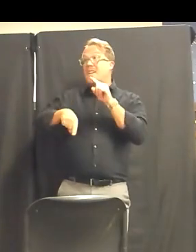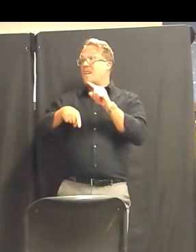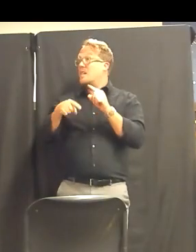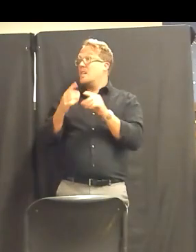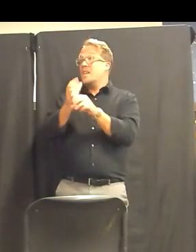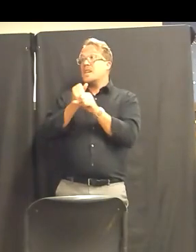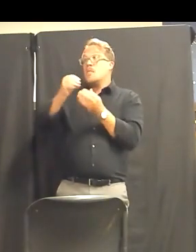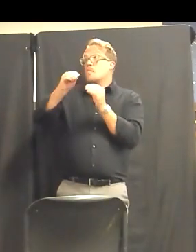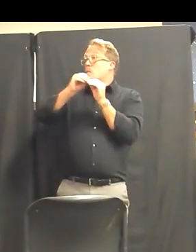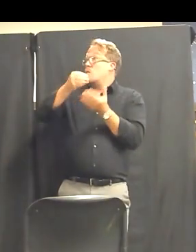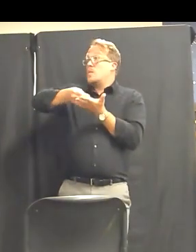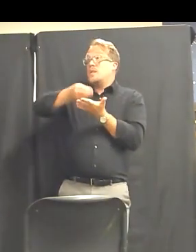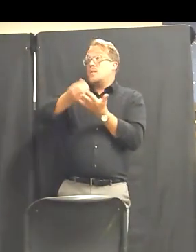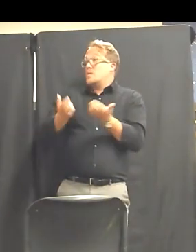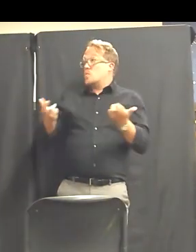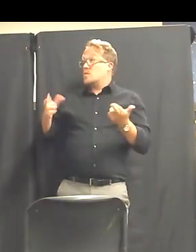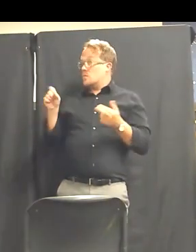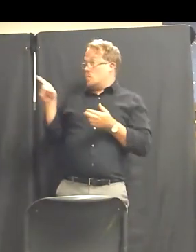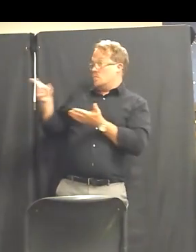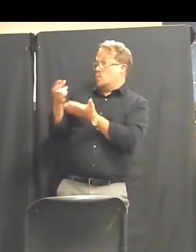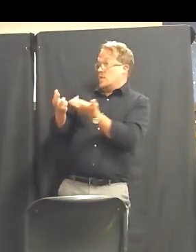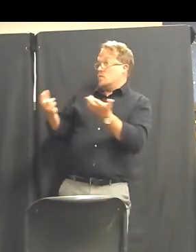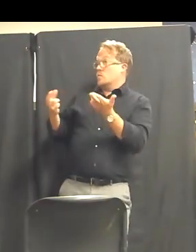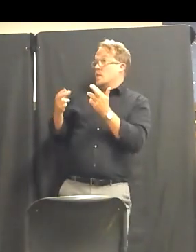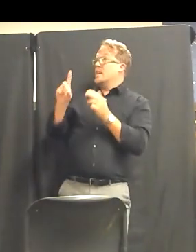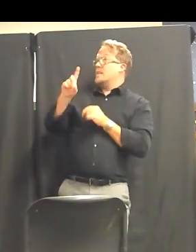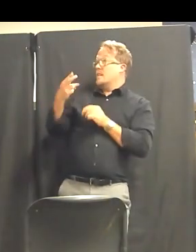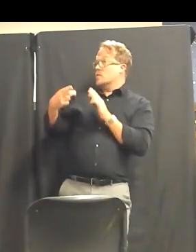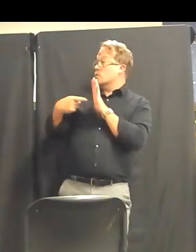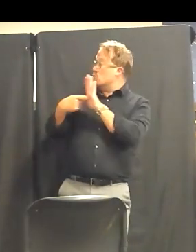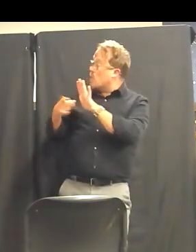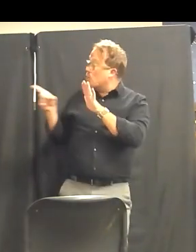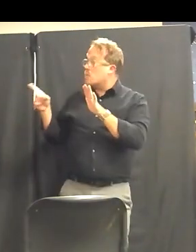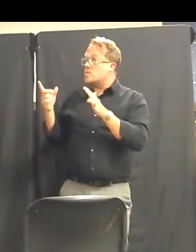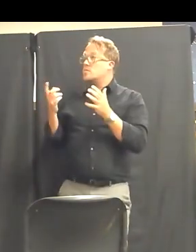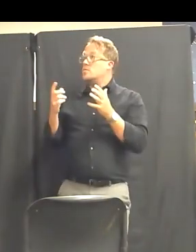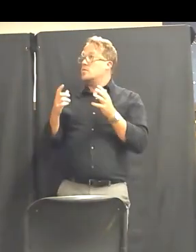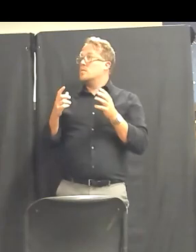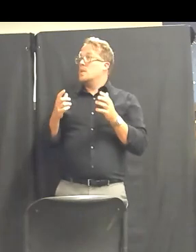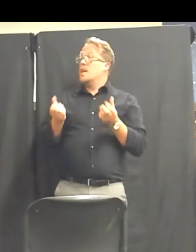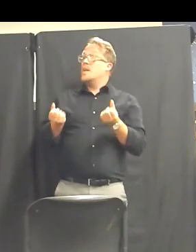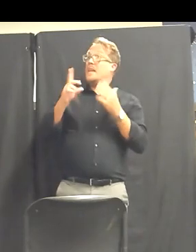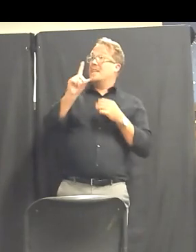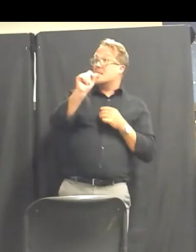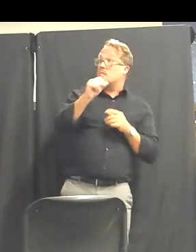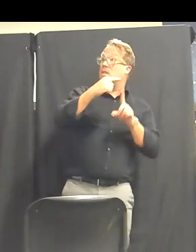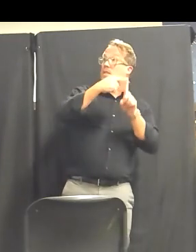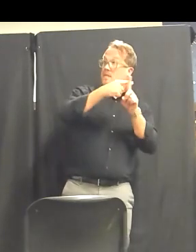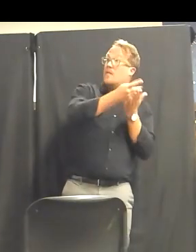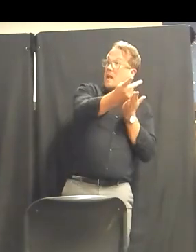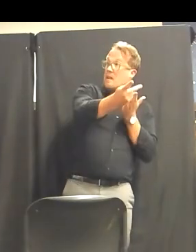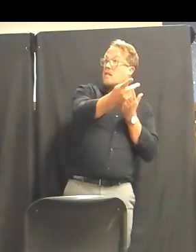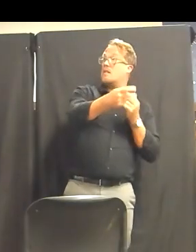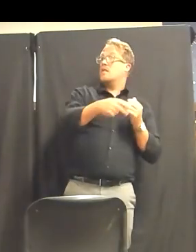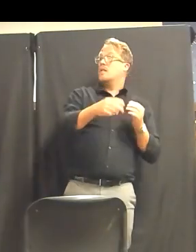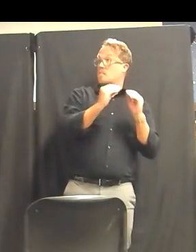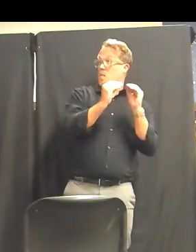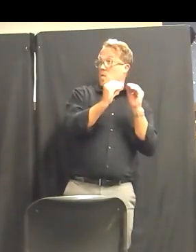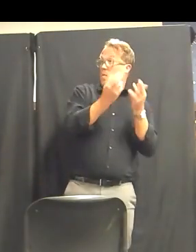crisis and budget cuts. And so showing the difference of DHH eligibility versus the